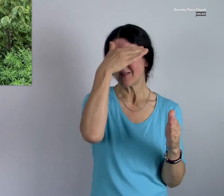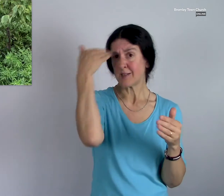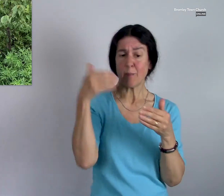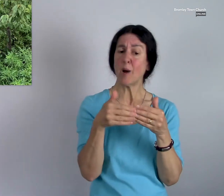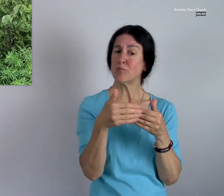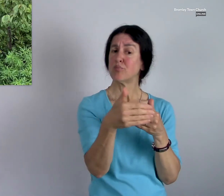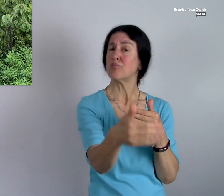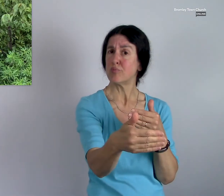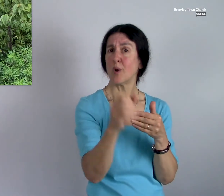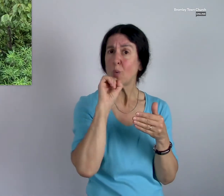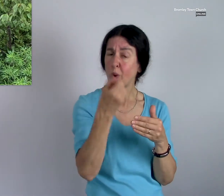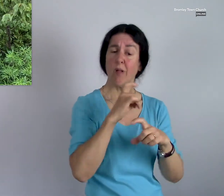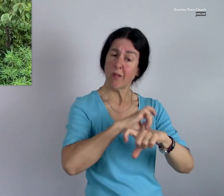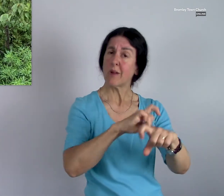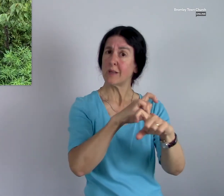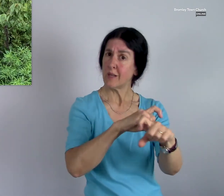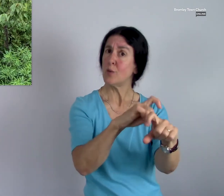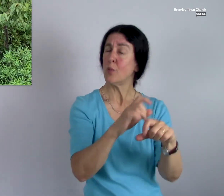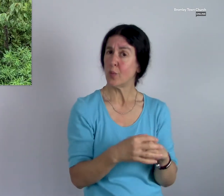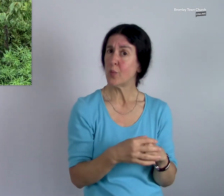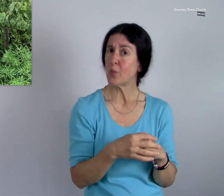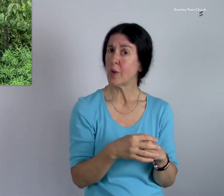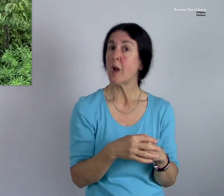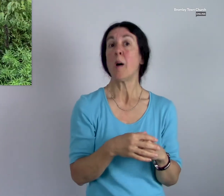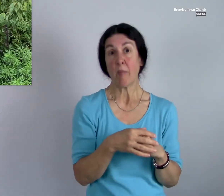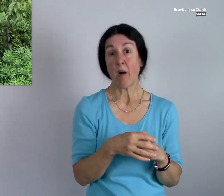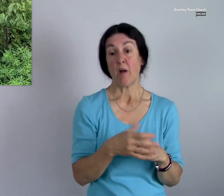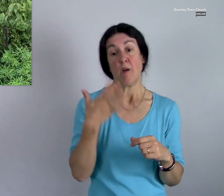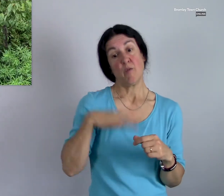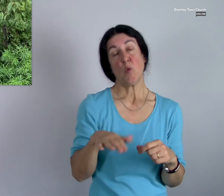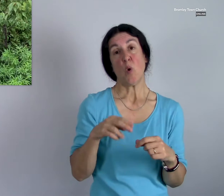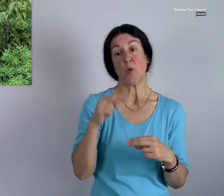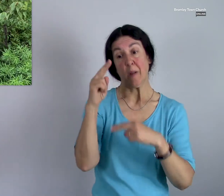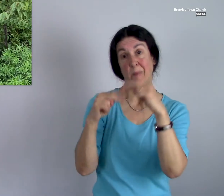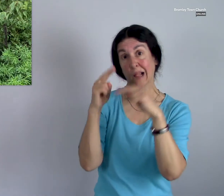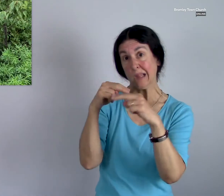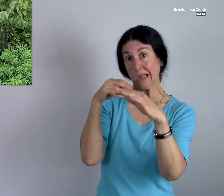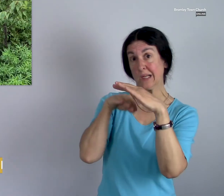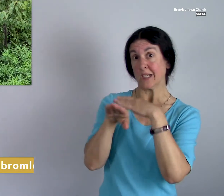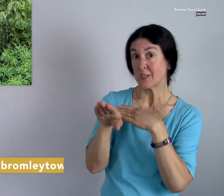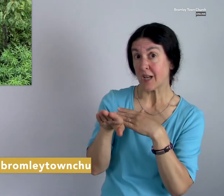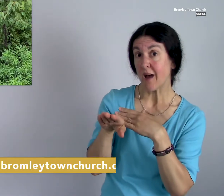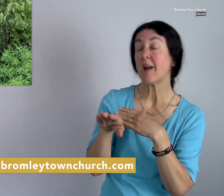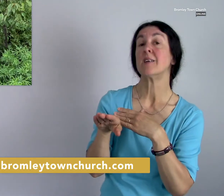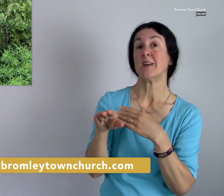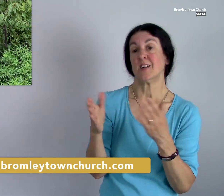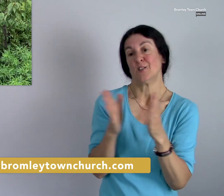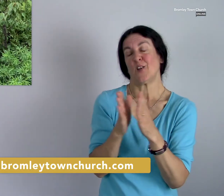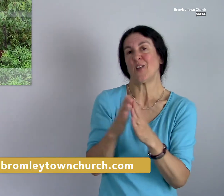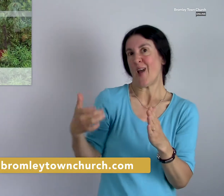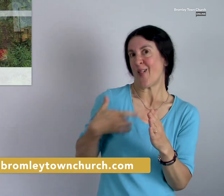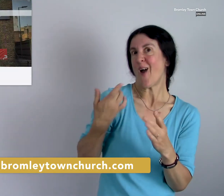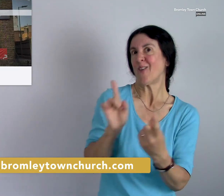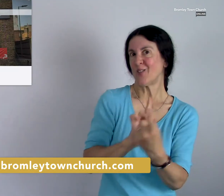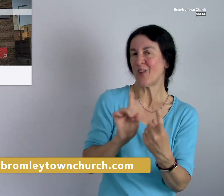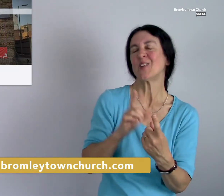continuing throughout the summer. And also, if you'd like to join us at the Sunday live service, you'd be really, really welcome to. Just go to the Bromley Town